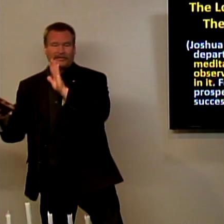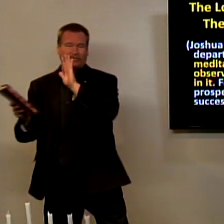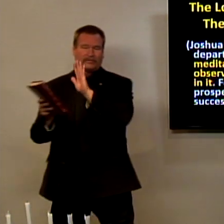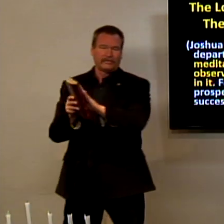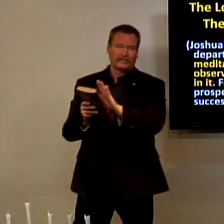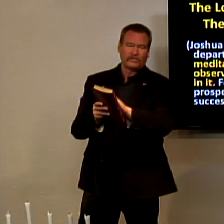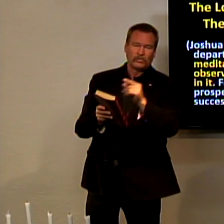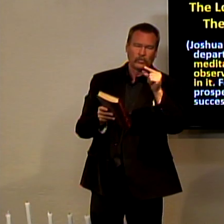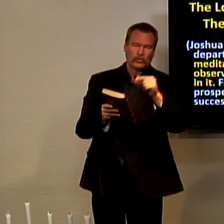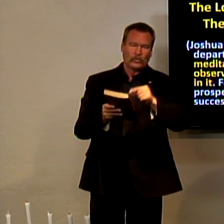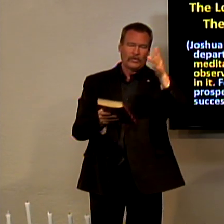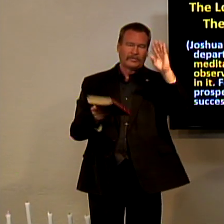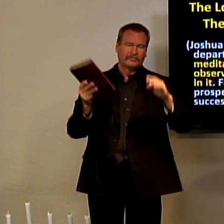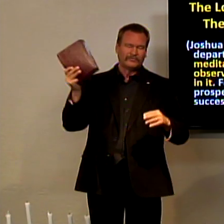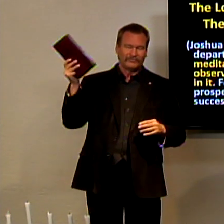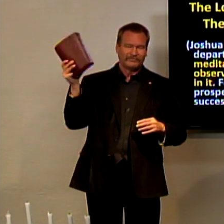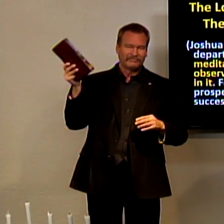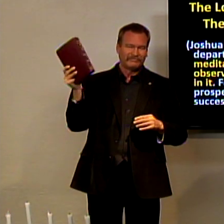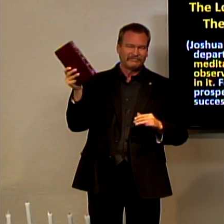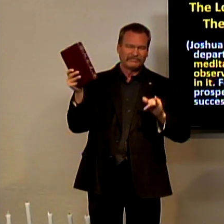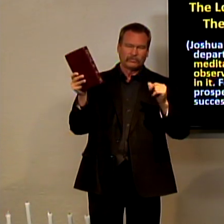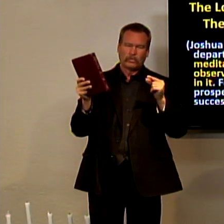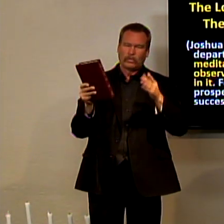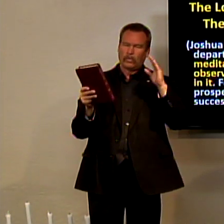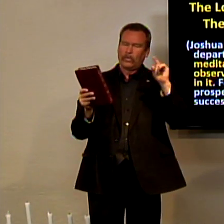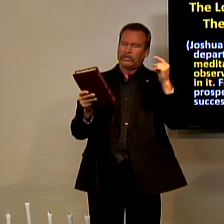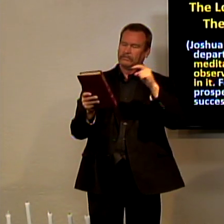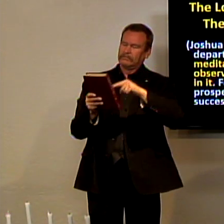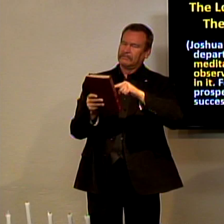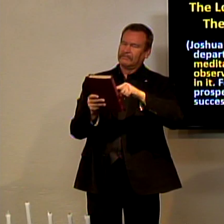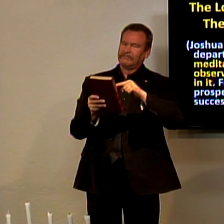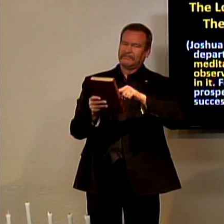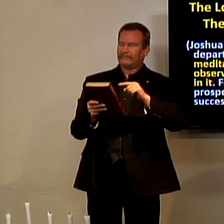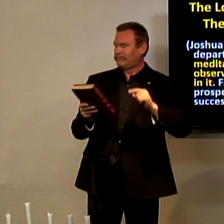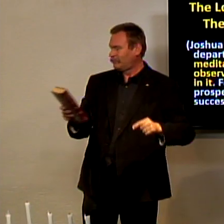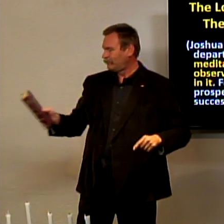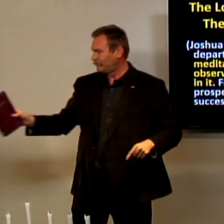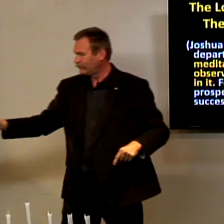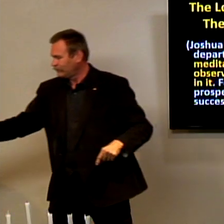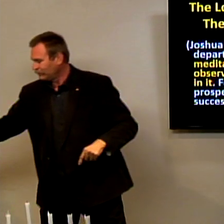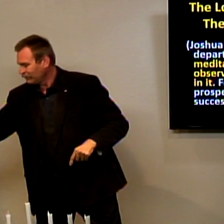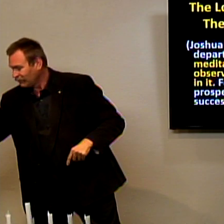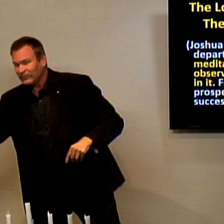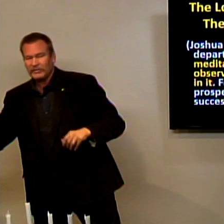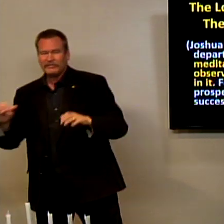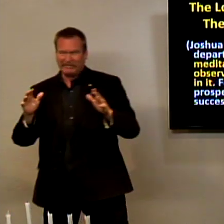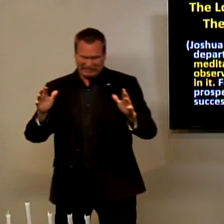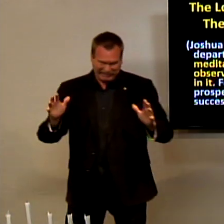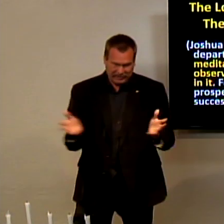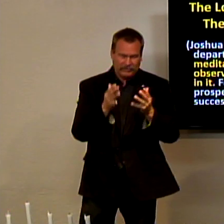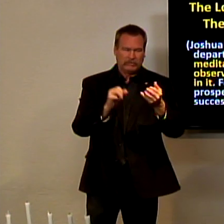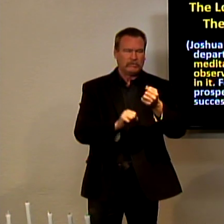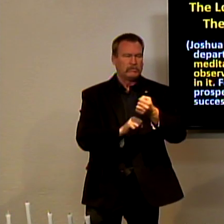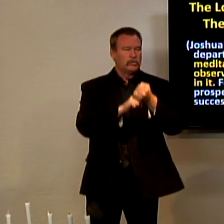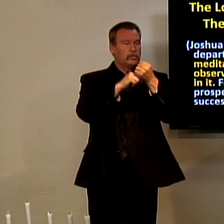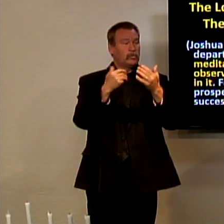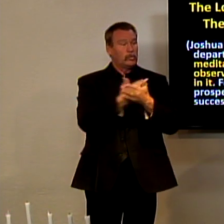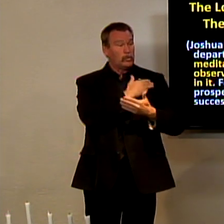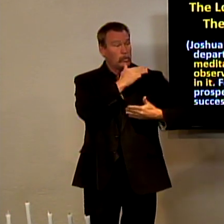please make sure that you focus in on the Word of God in each and every person. If there's one challenge I could leave you with today, I exhort you